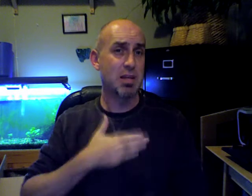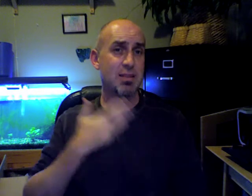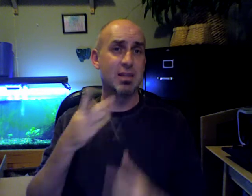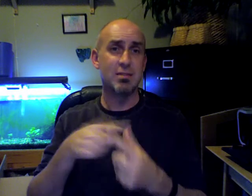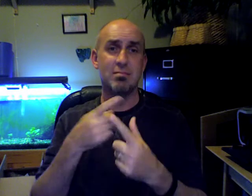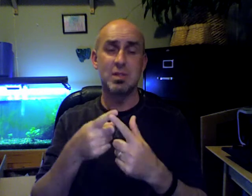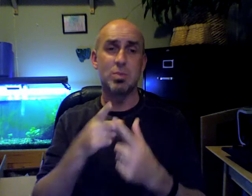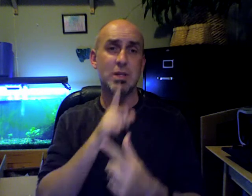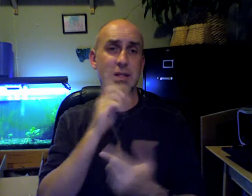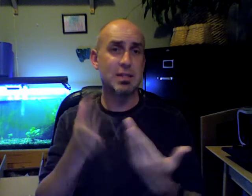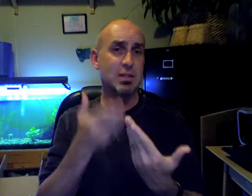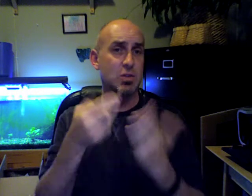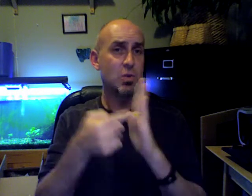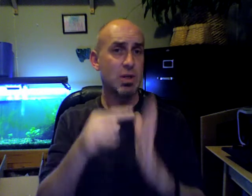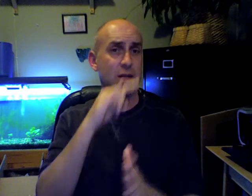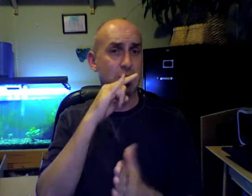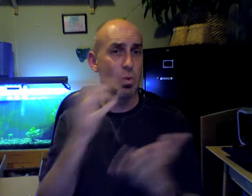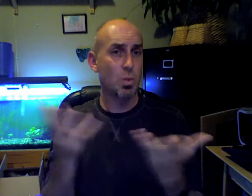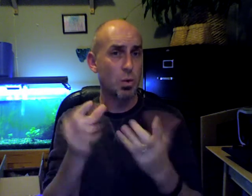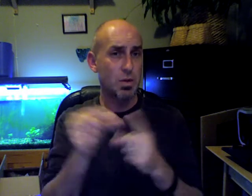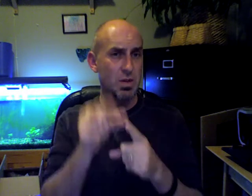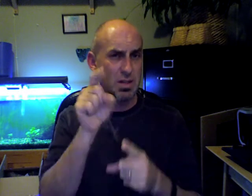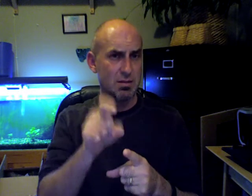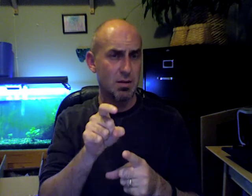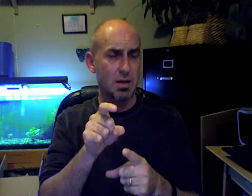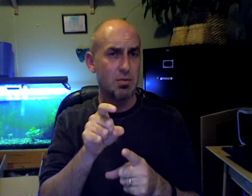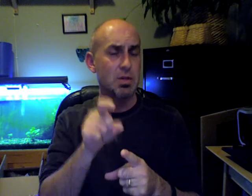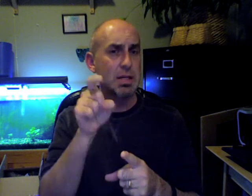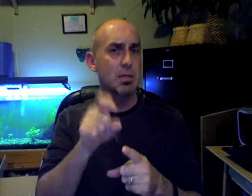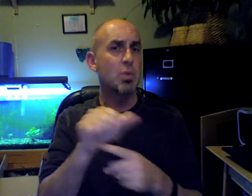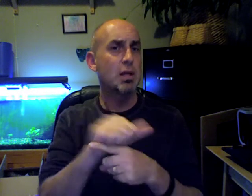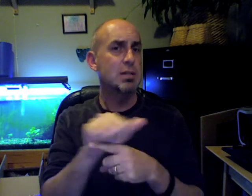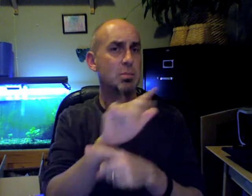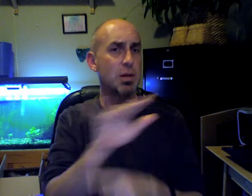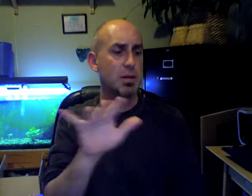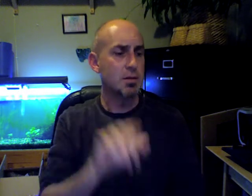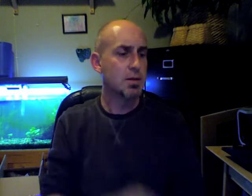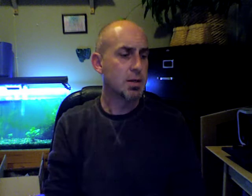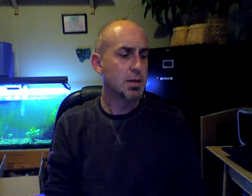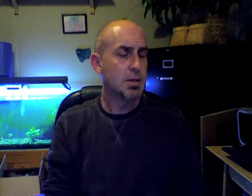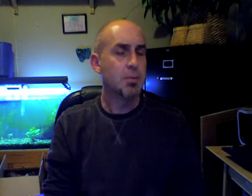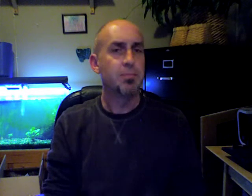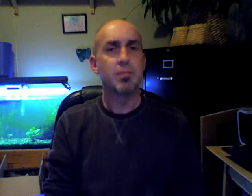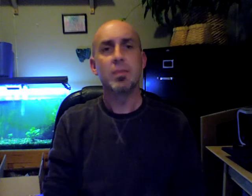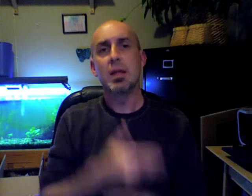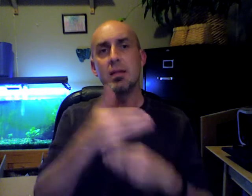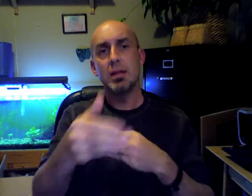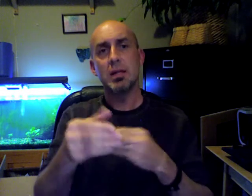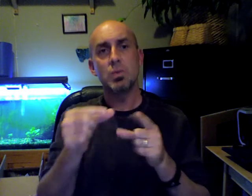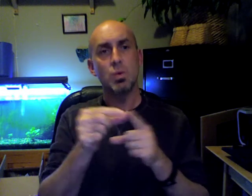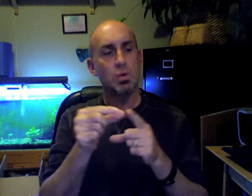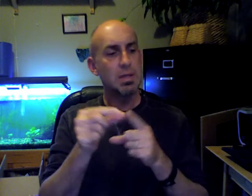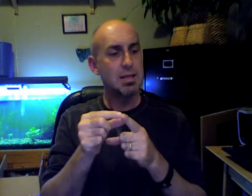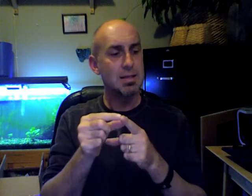then it's pretty easy to show the kids what word they're needing to practice spelling. The next word